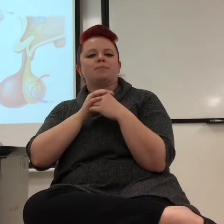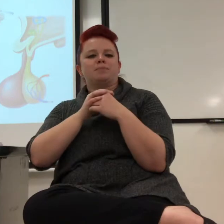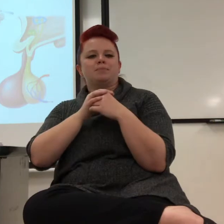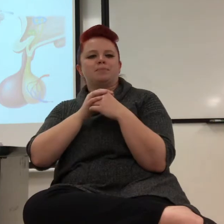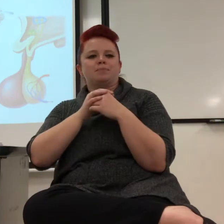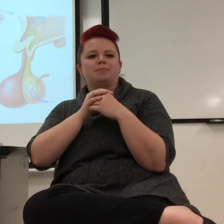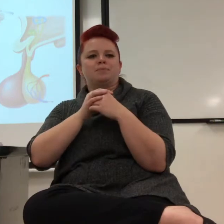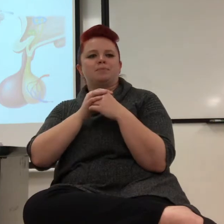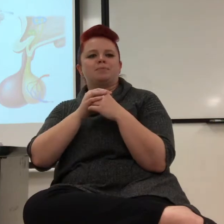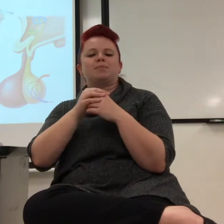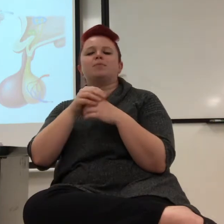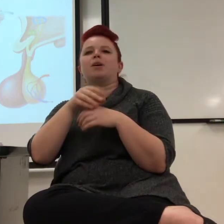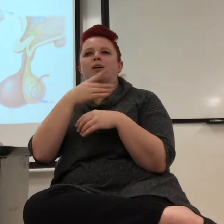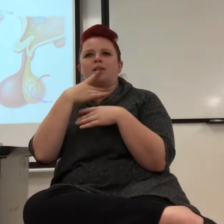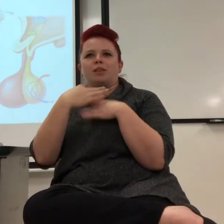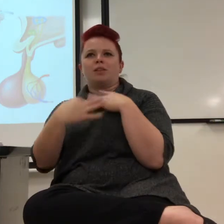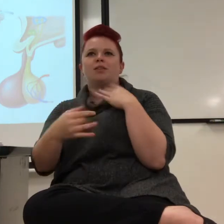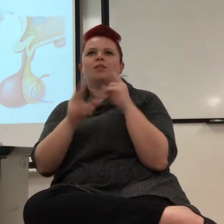blood volume,